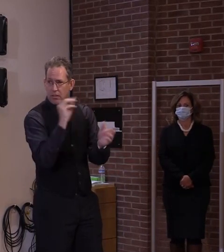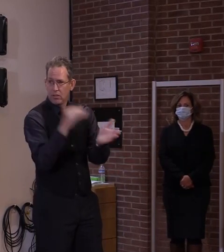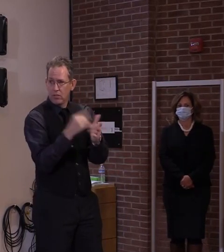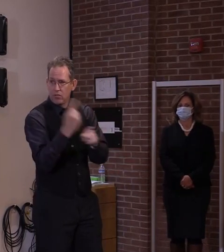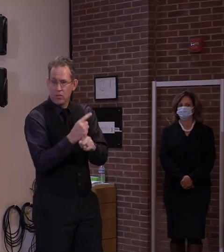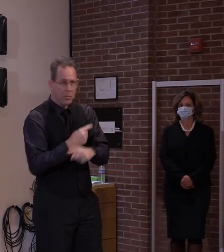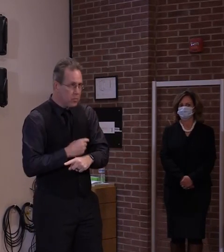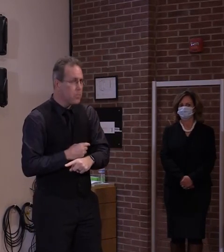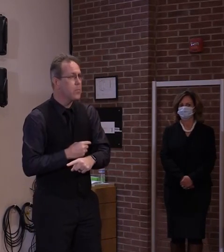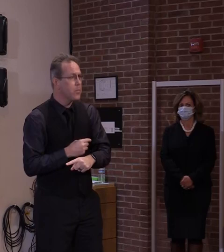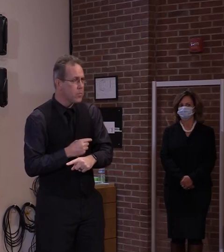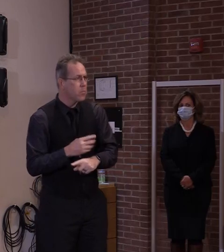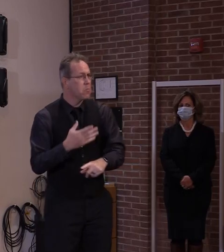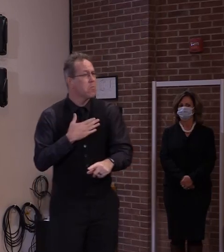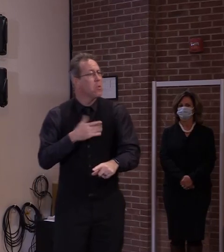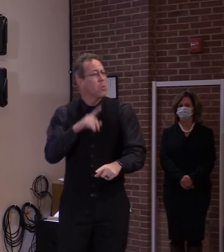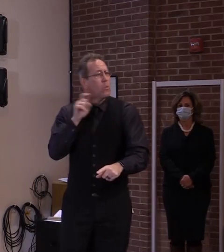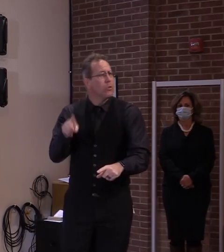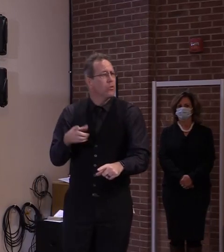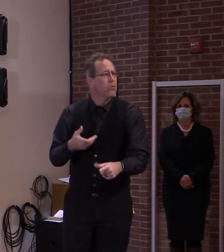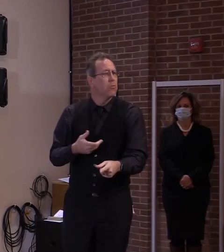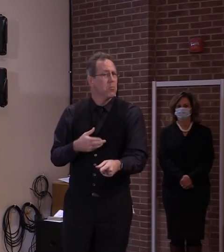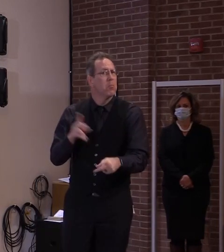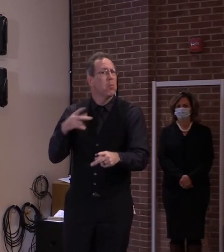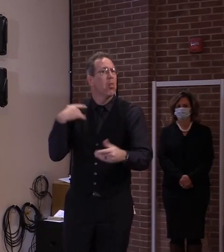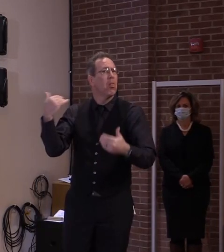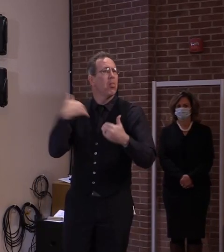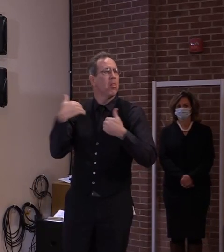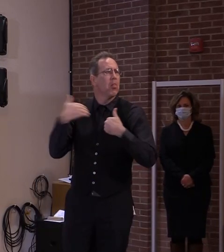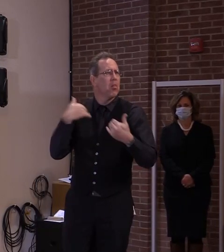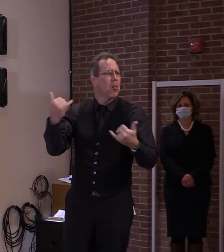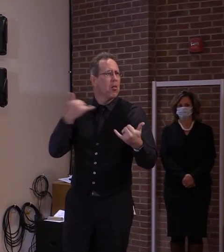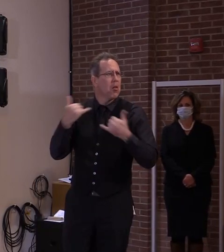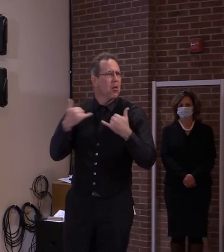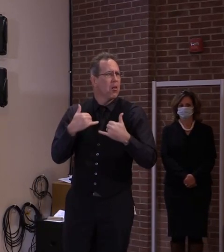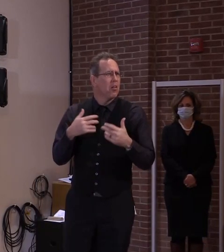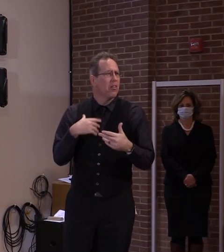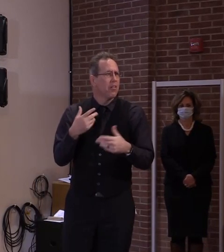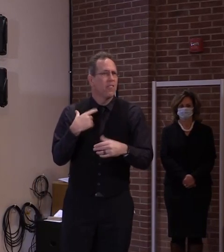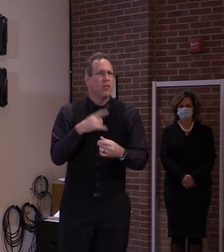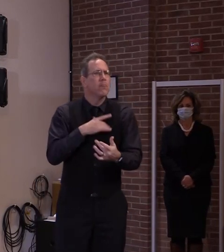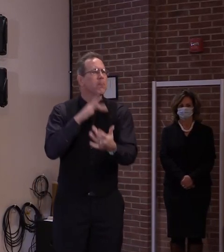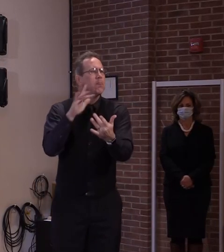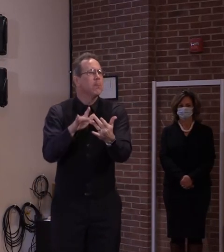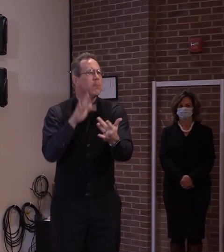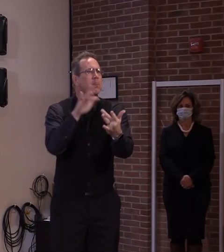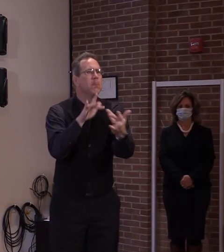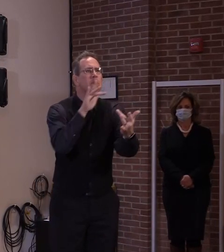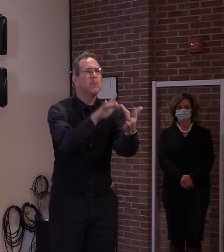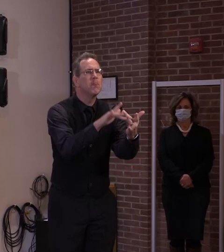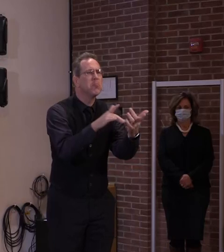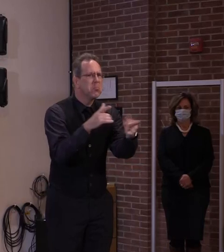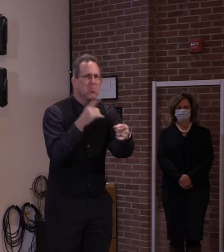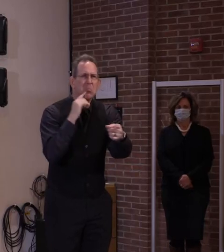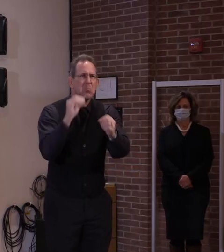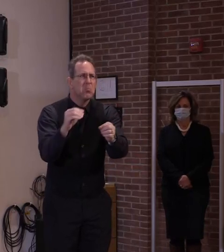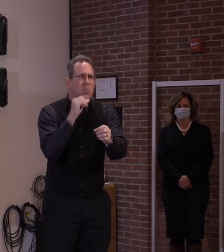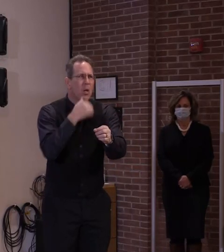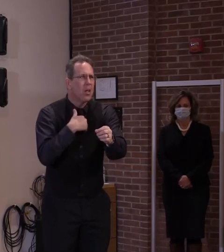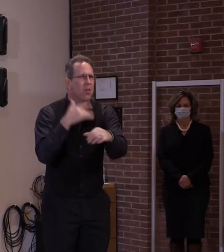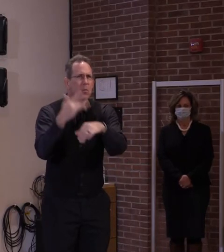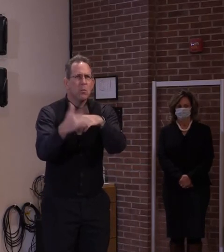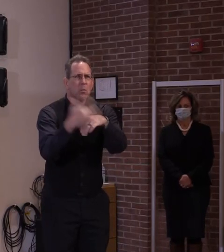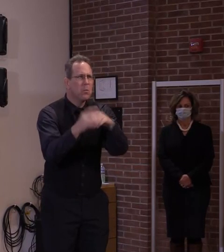is. And I alone talked to about a dozen, all of whom had said that they do not have any at-home tests. They are turning people away left and